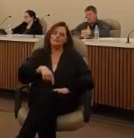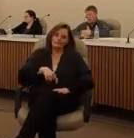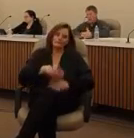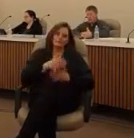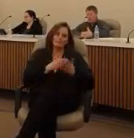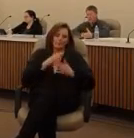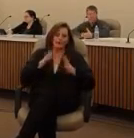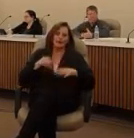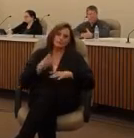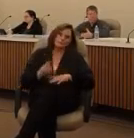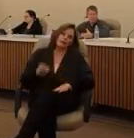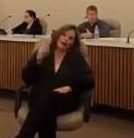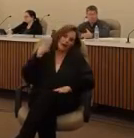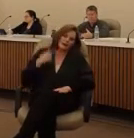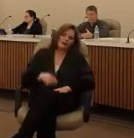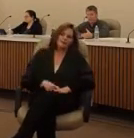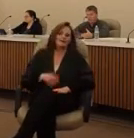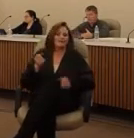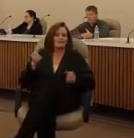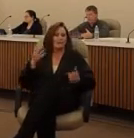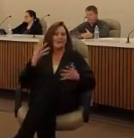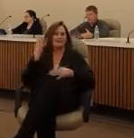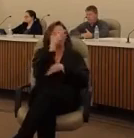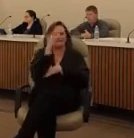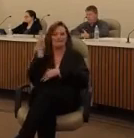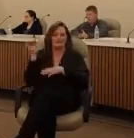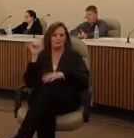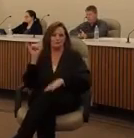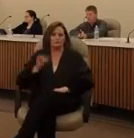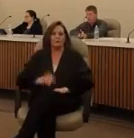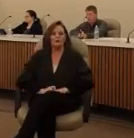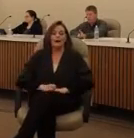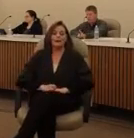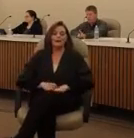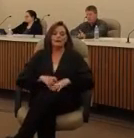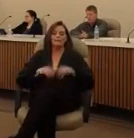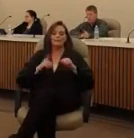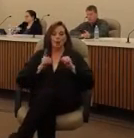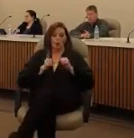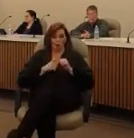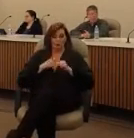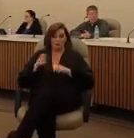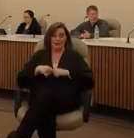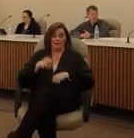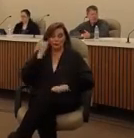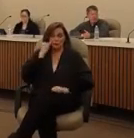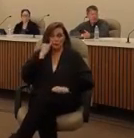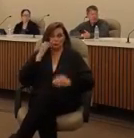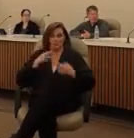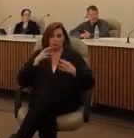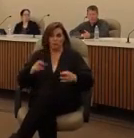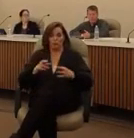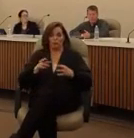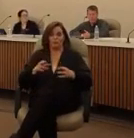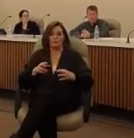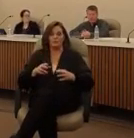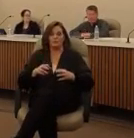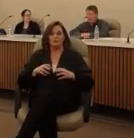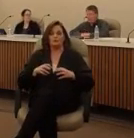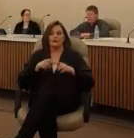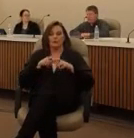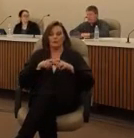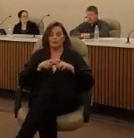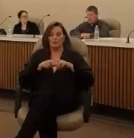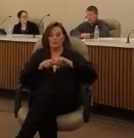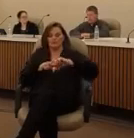although again, there is a large stand of trees because originally there was supposed to be a road that continued out right there. It never went